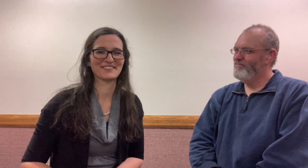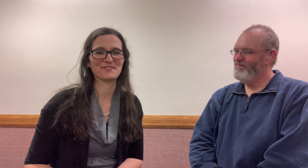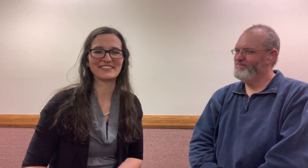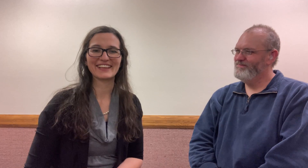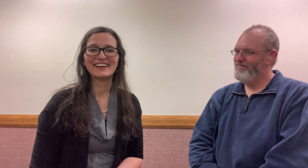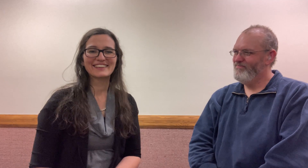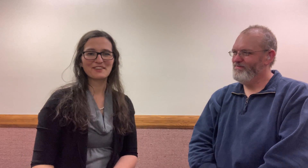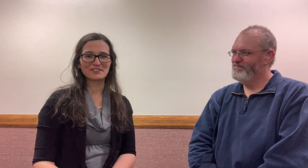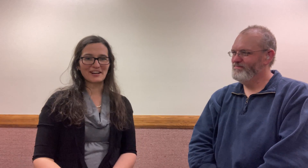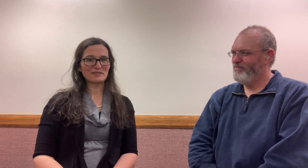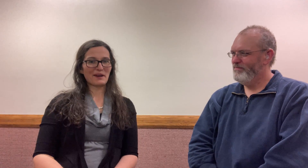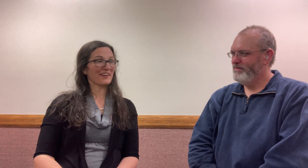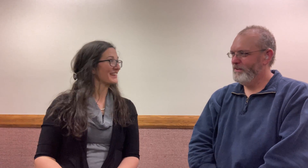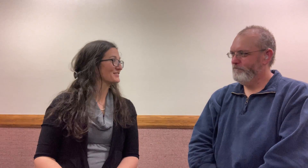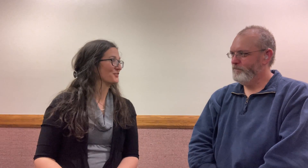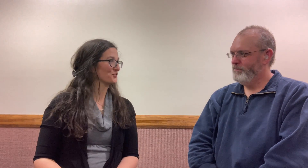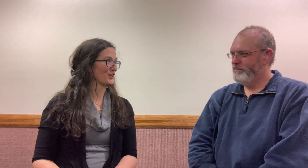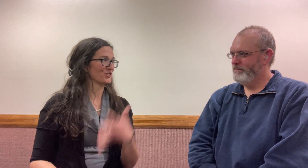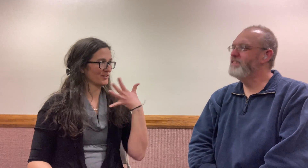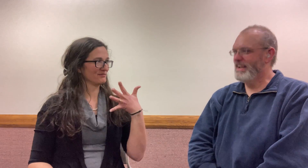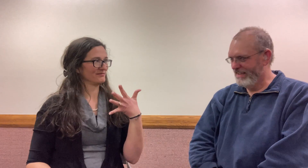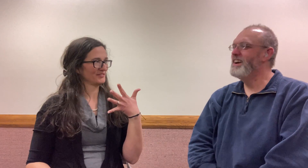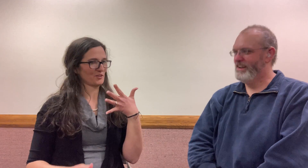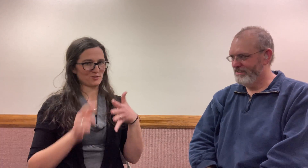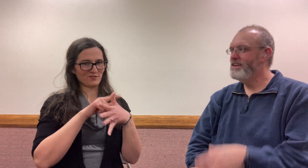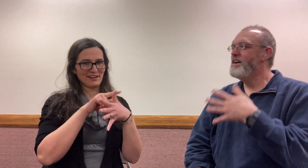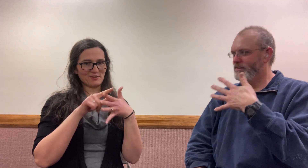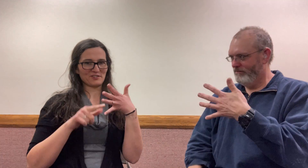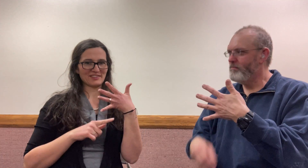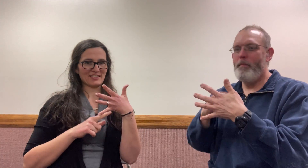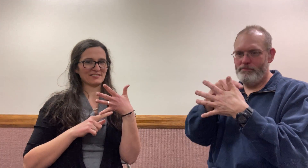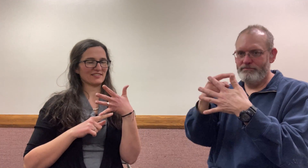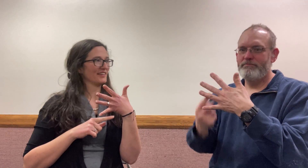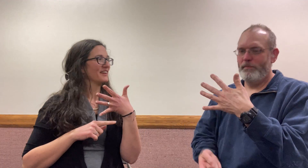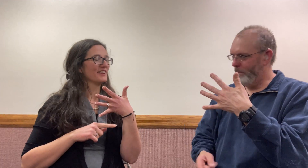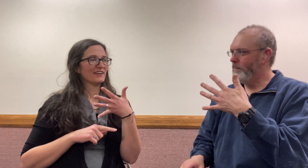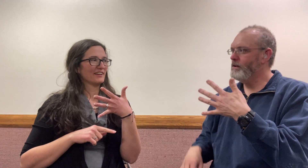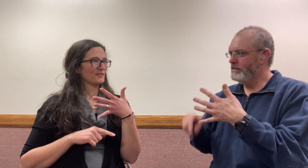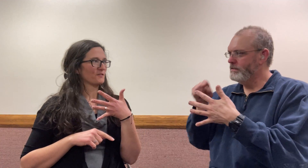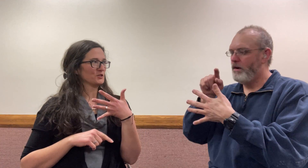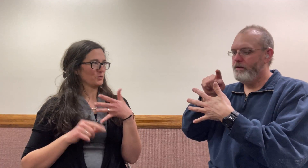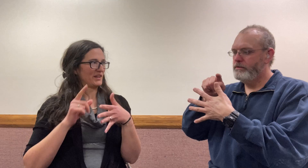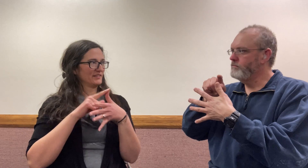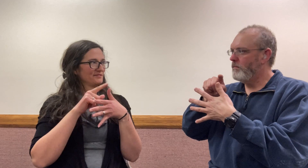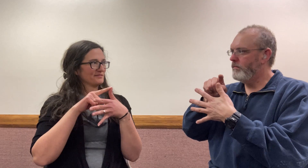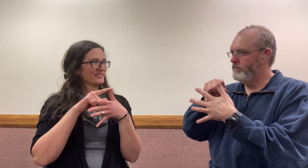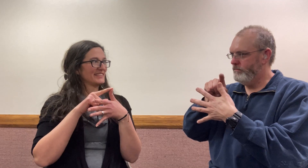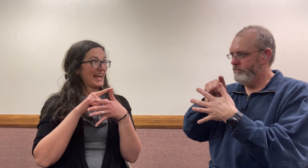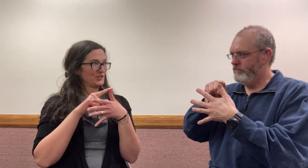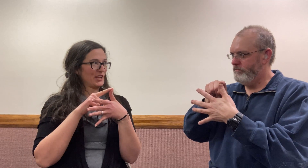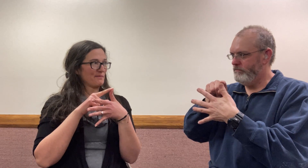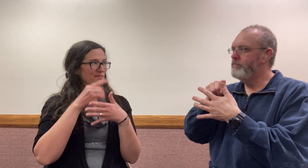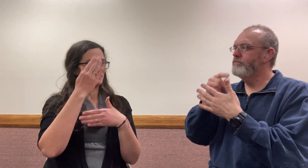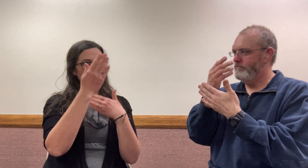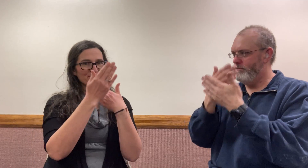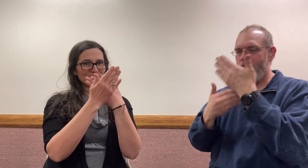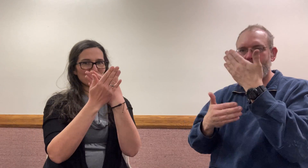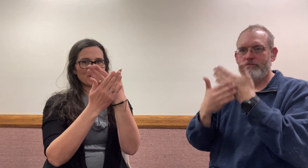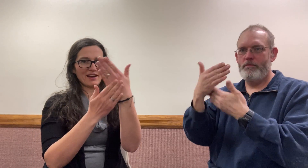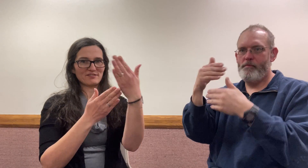Sweet. Okay, and we talked about ASL structure. So there's 5 different things. The first one is hand shape. We have this